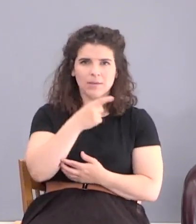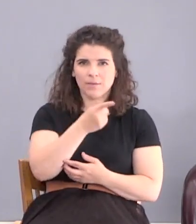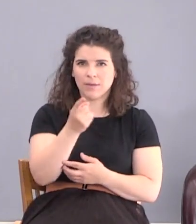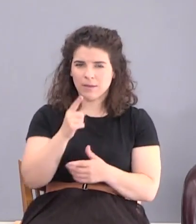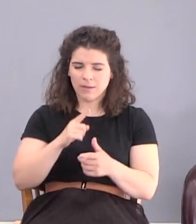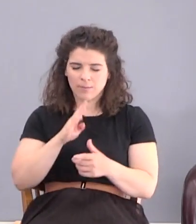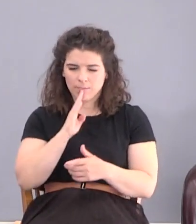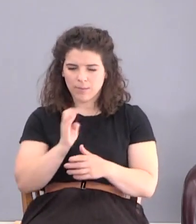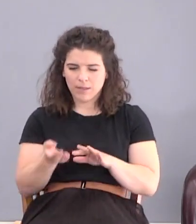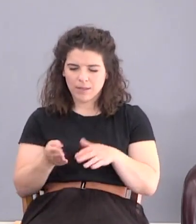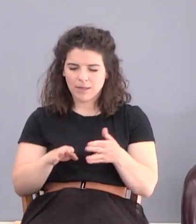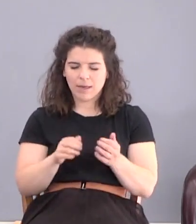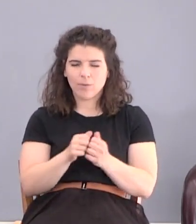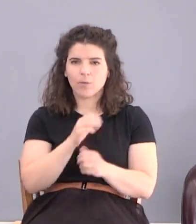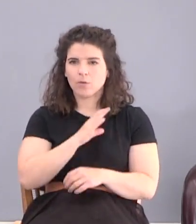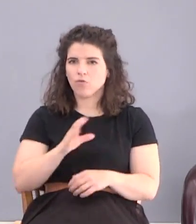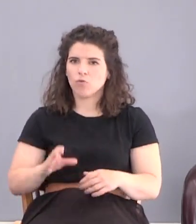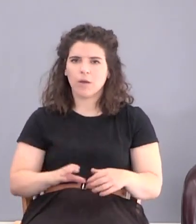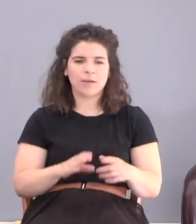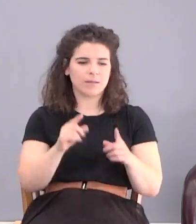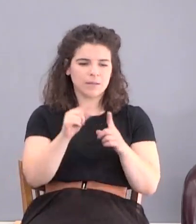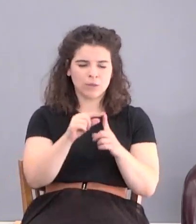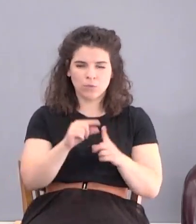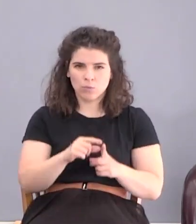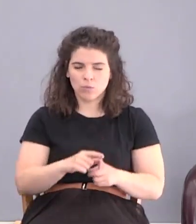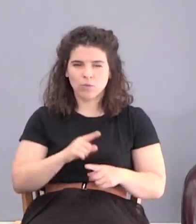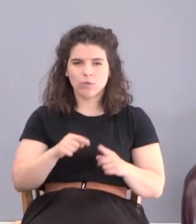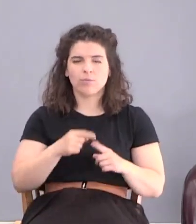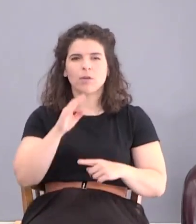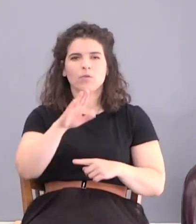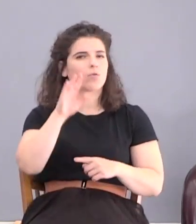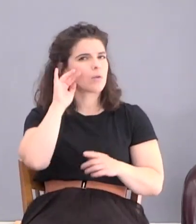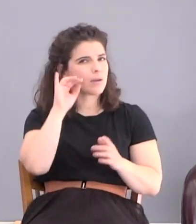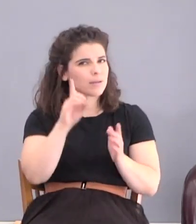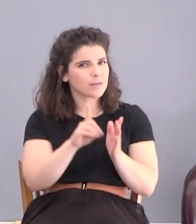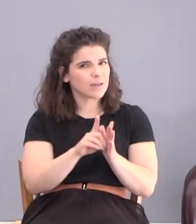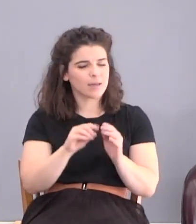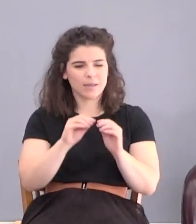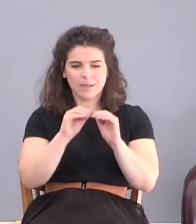dead with Christ. So again, these terms about your identity, he's clearly